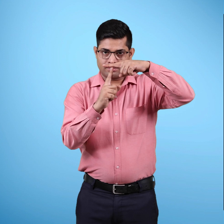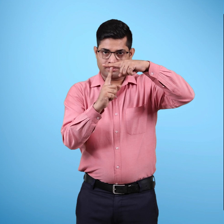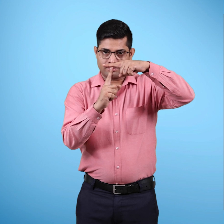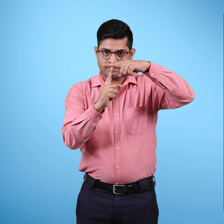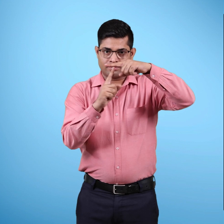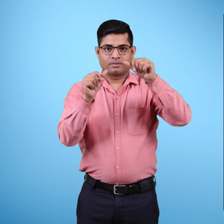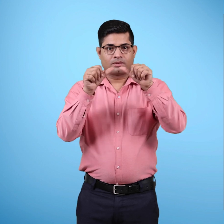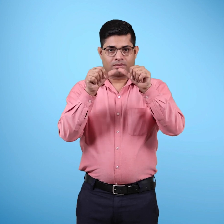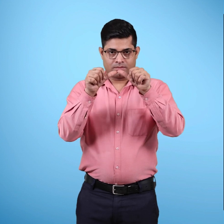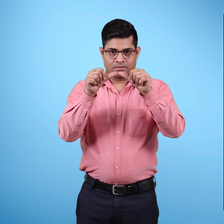and tapioca.